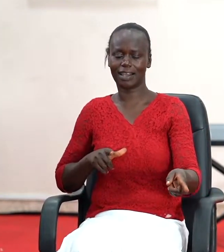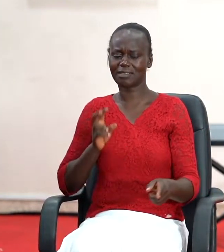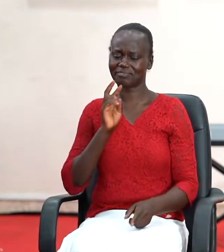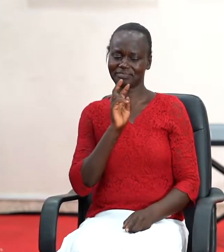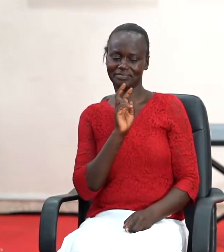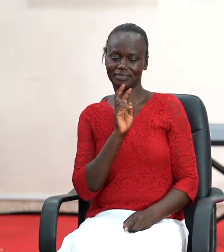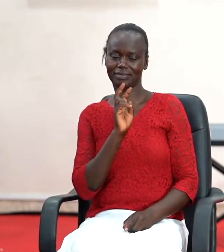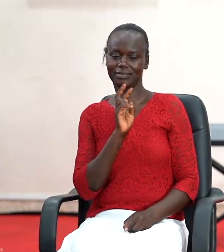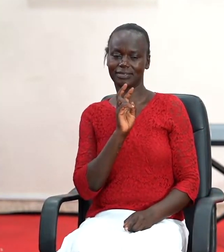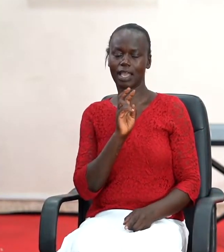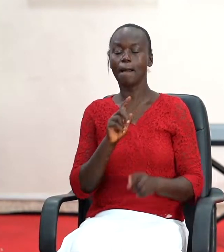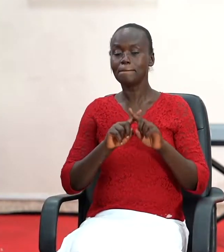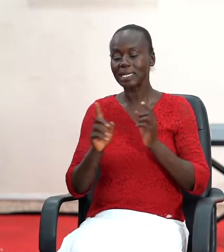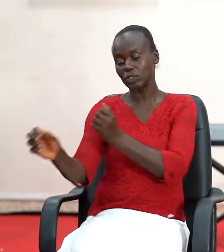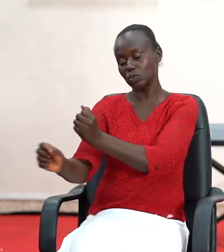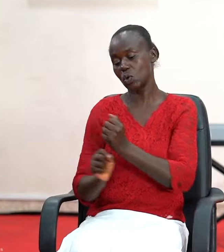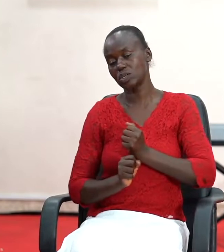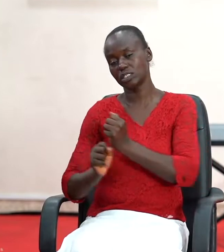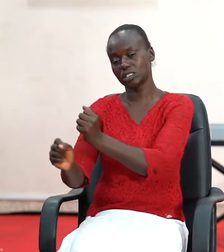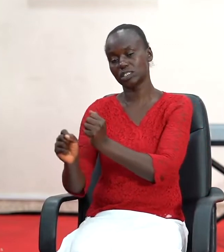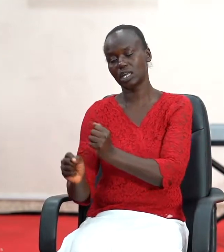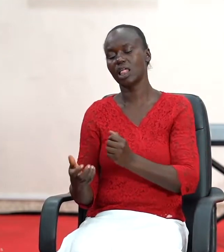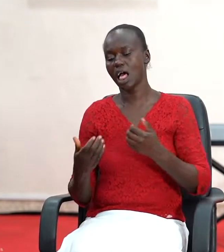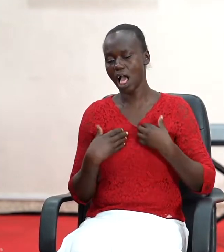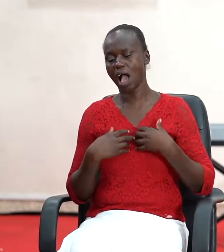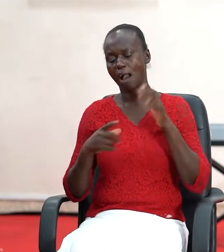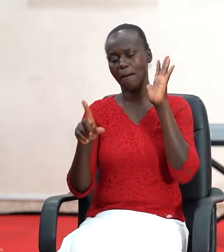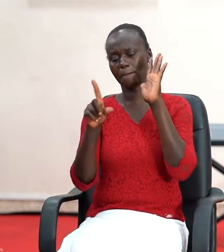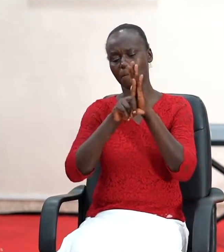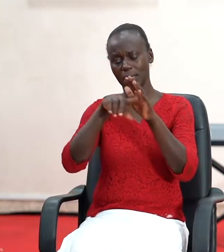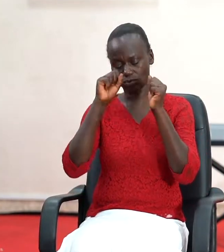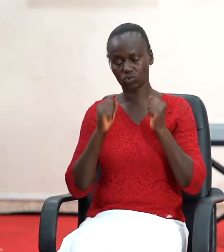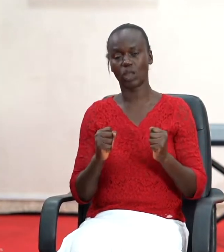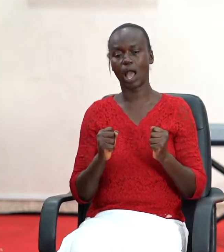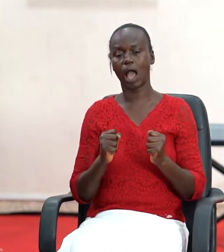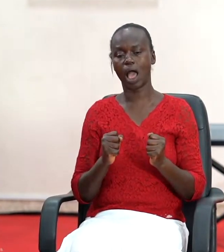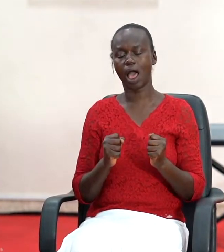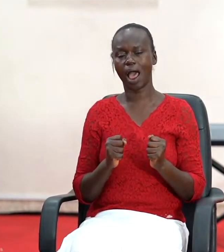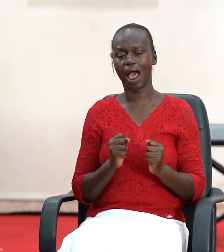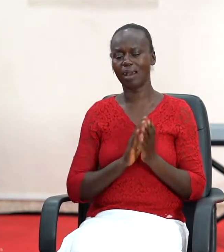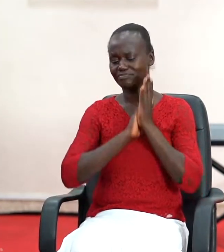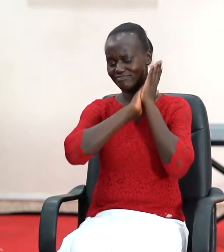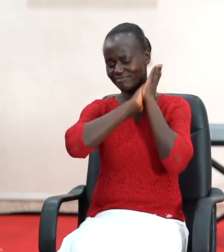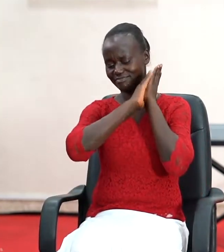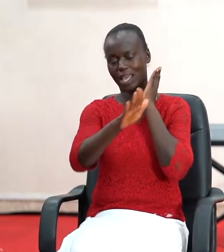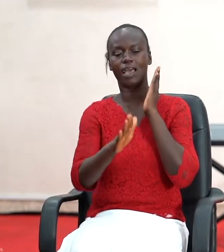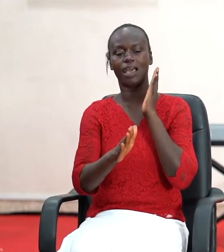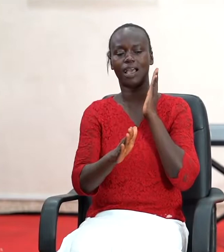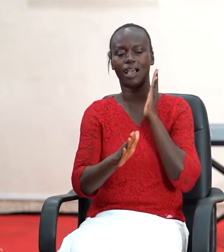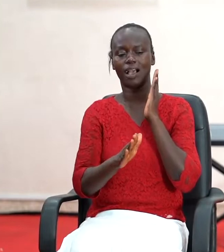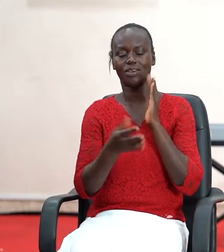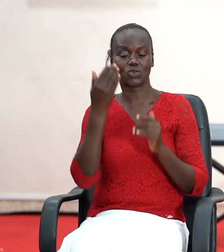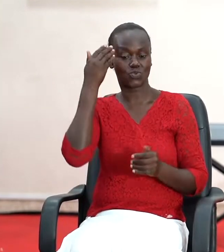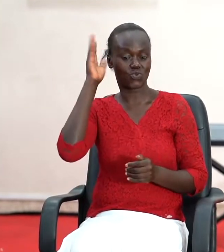Anakacheki. But Joseph was a principled man. Yeye alihepa. Eh? Sijui ni wangapi tunaweza